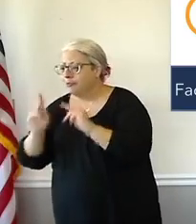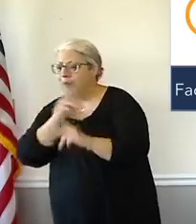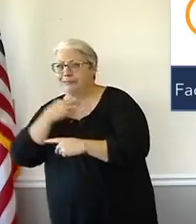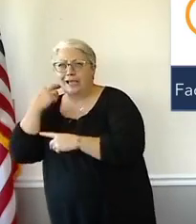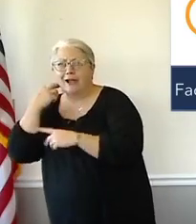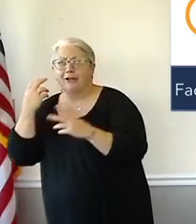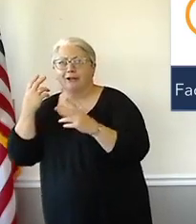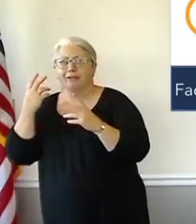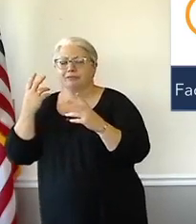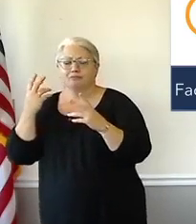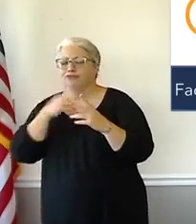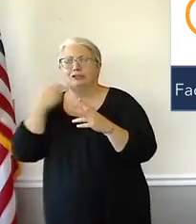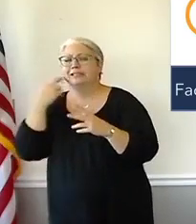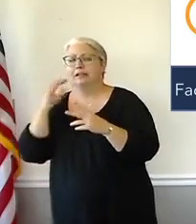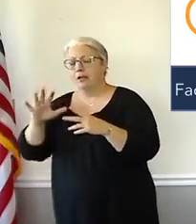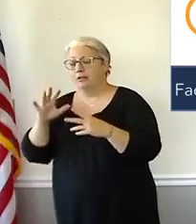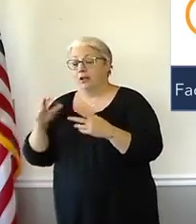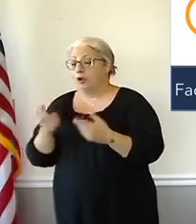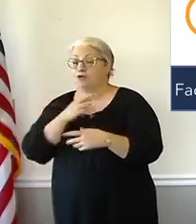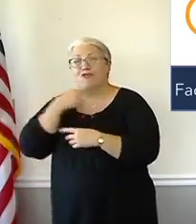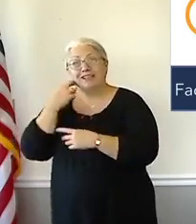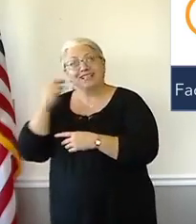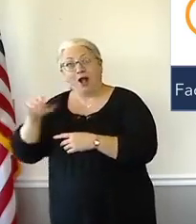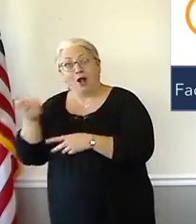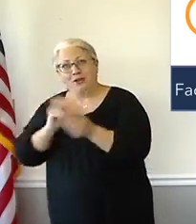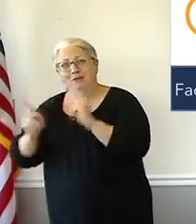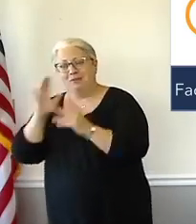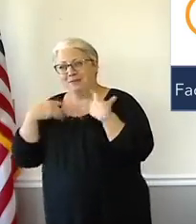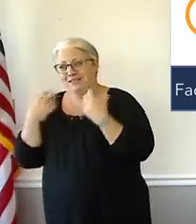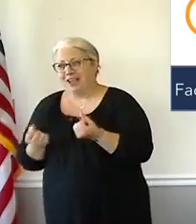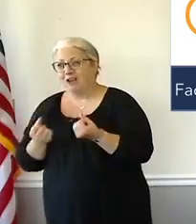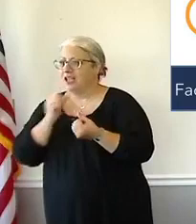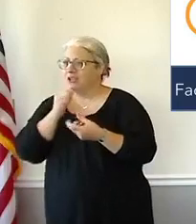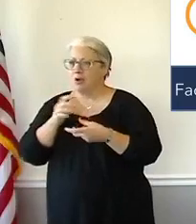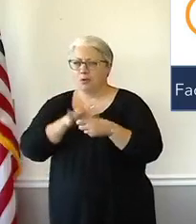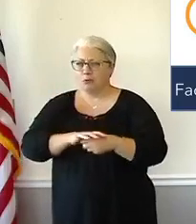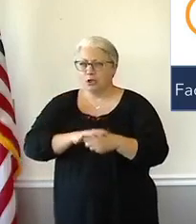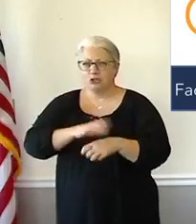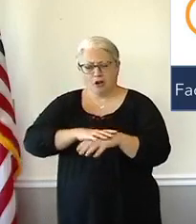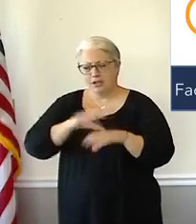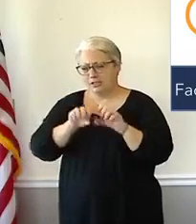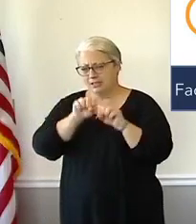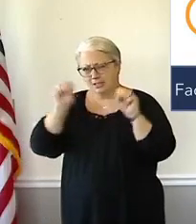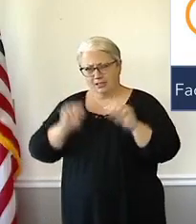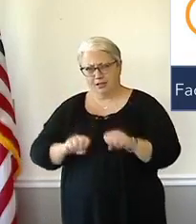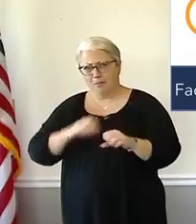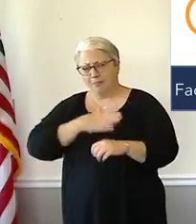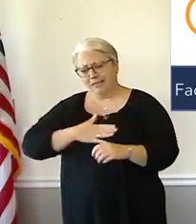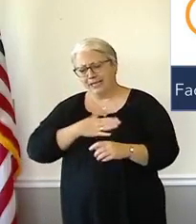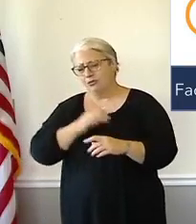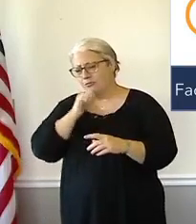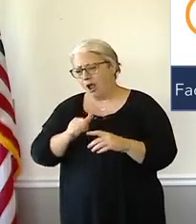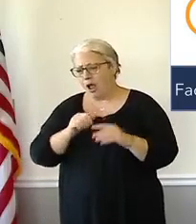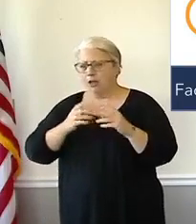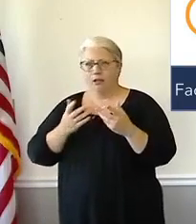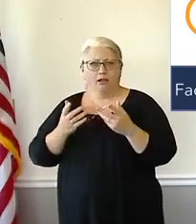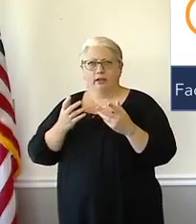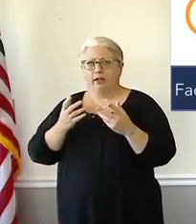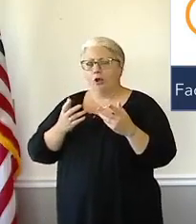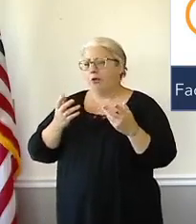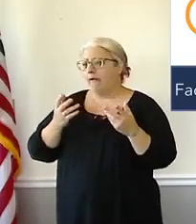public health. And please don't put that pressure on our system and cause anyone to be ill. And that